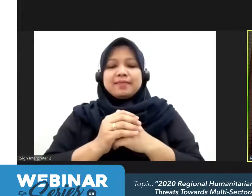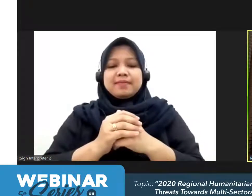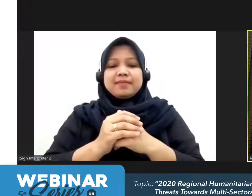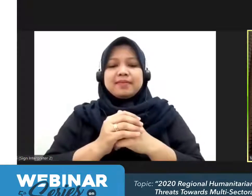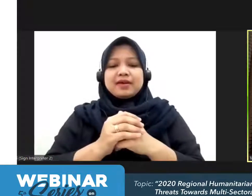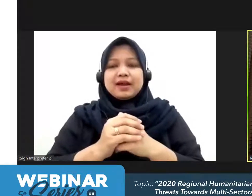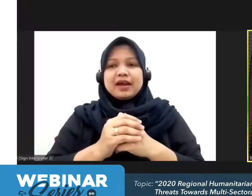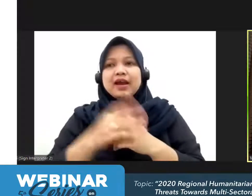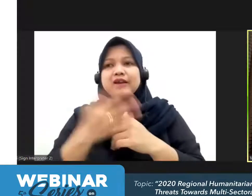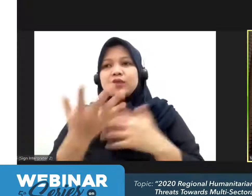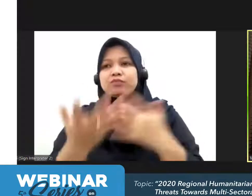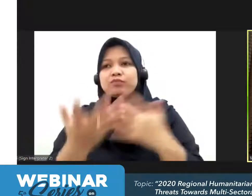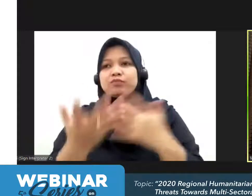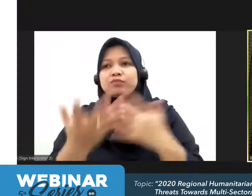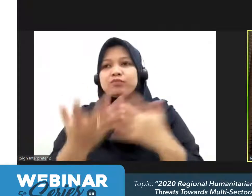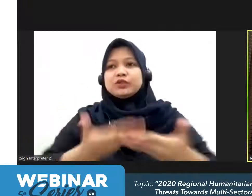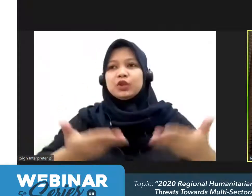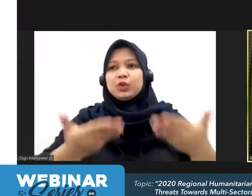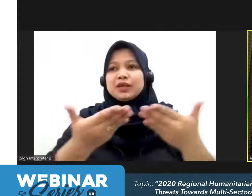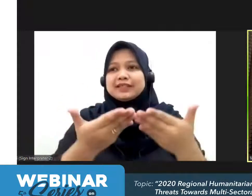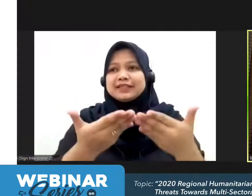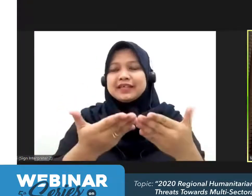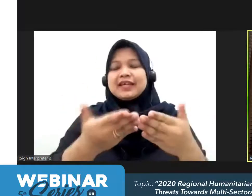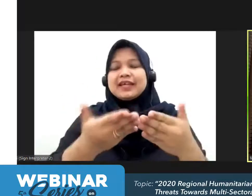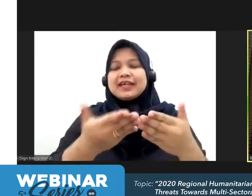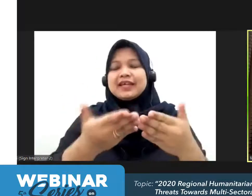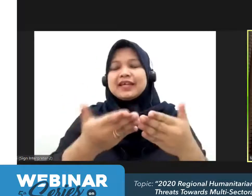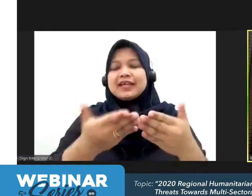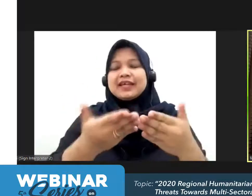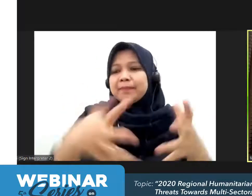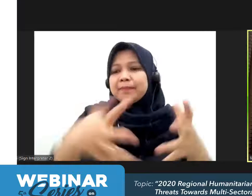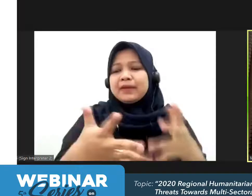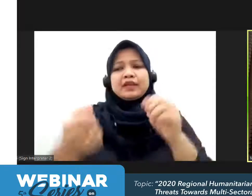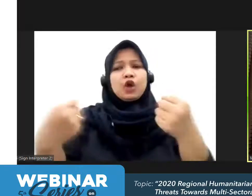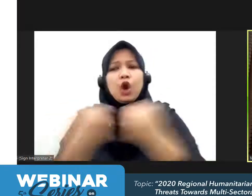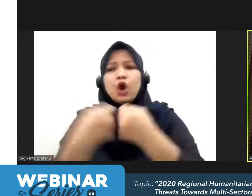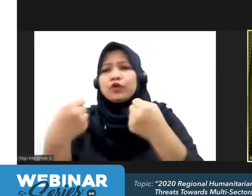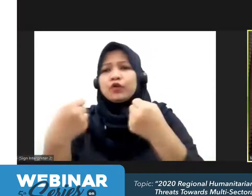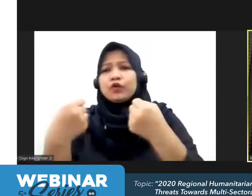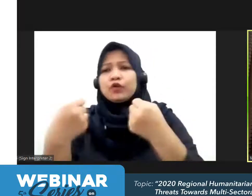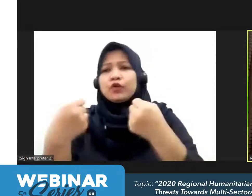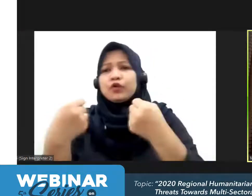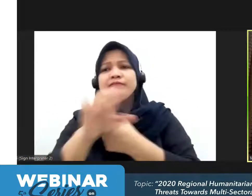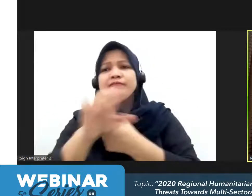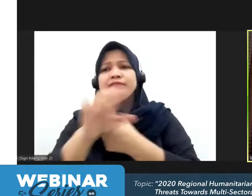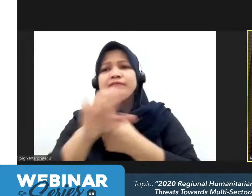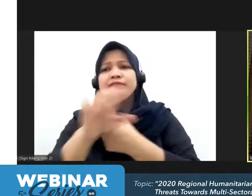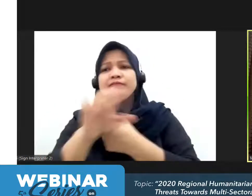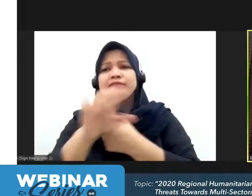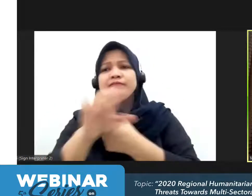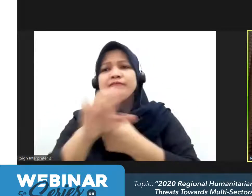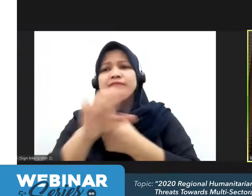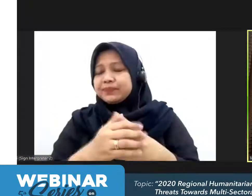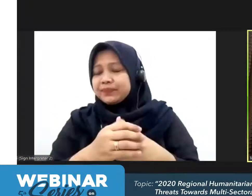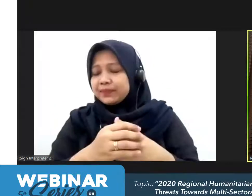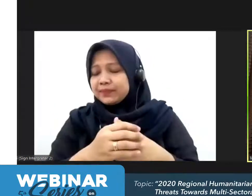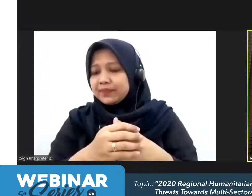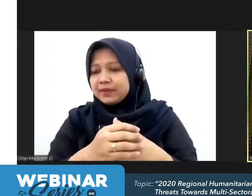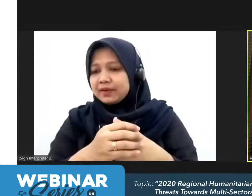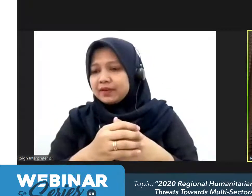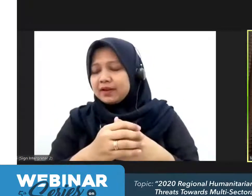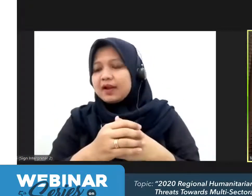conflict, and the pandemic that we'll hear from the panelists. We are Human Initiative as one of the humanitarian foundation in